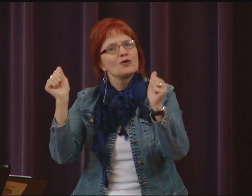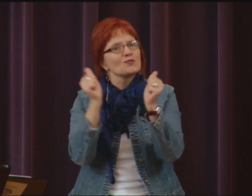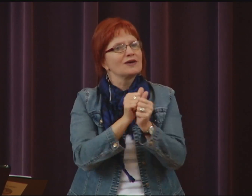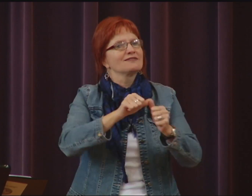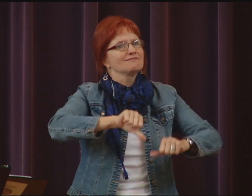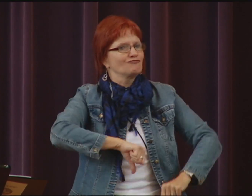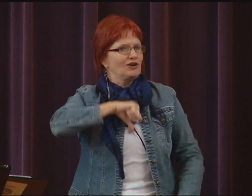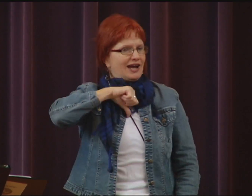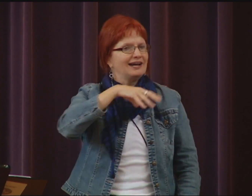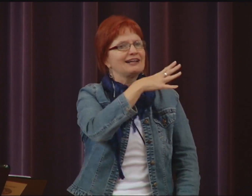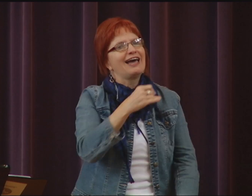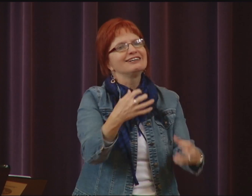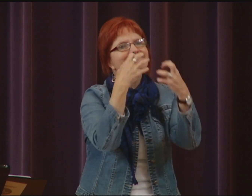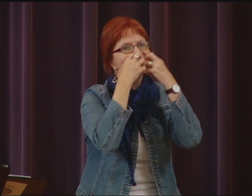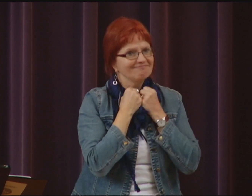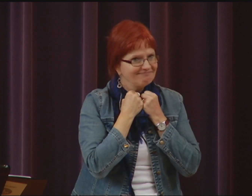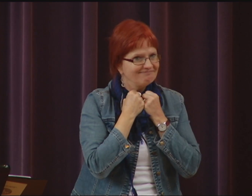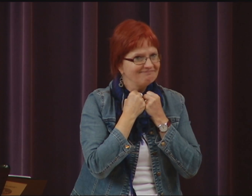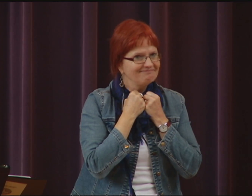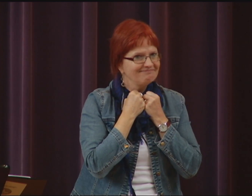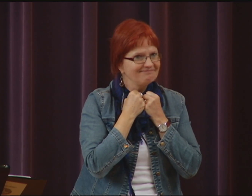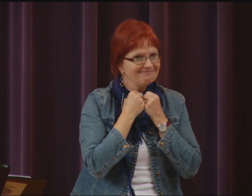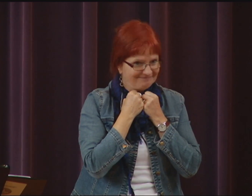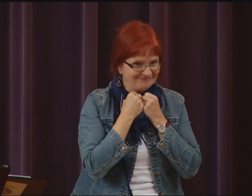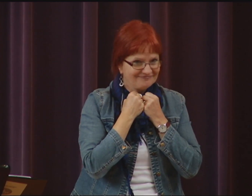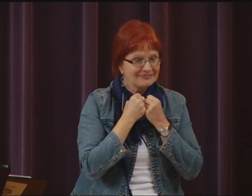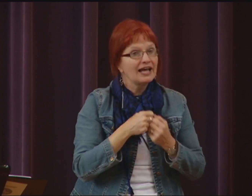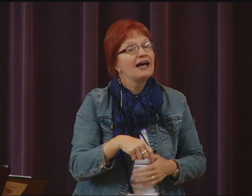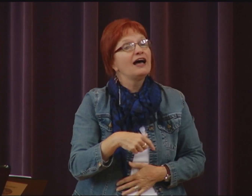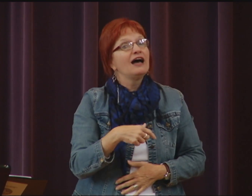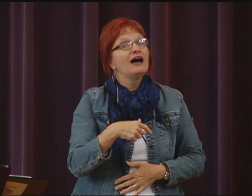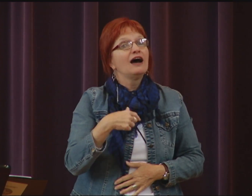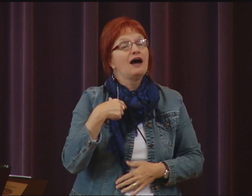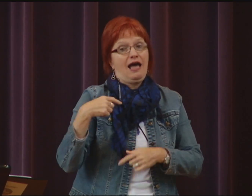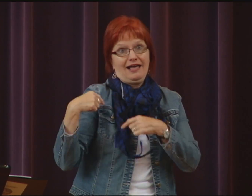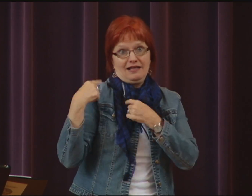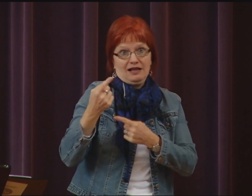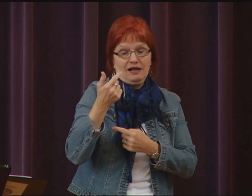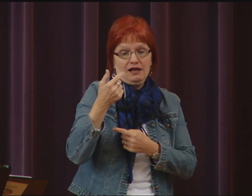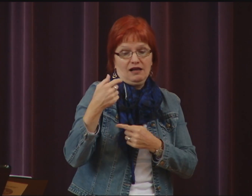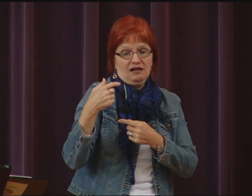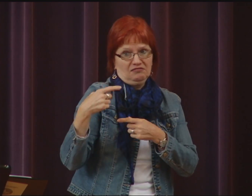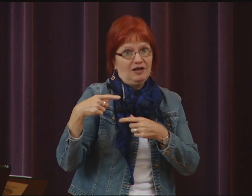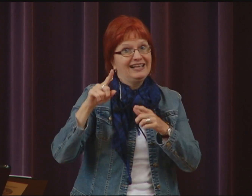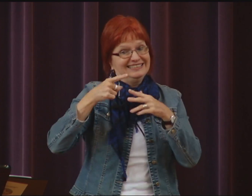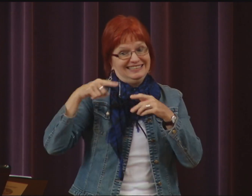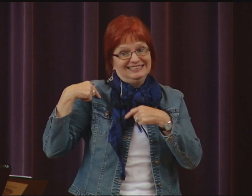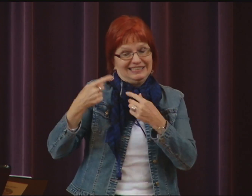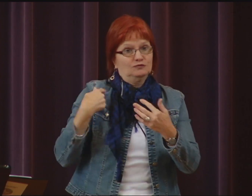So as you wear this medallion, wear it with pride. and with love for